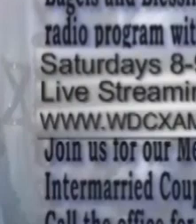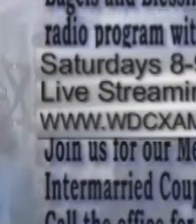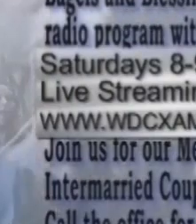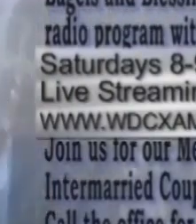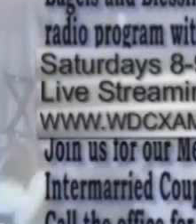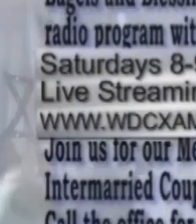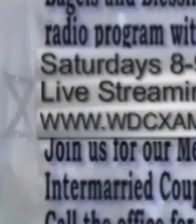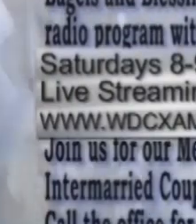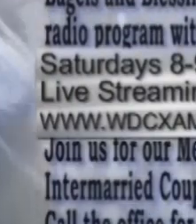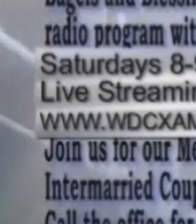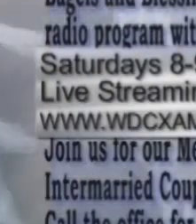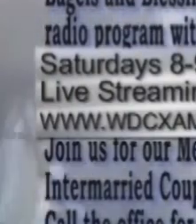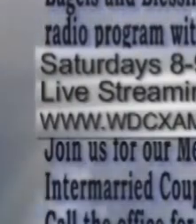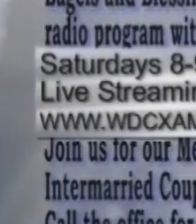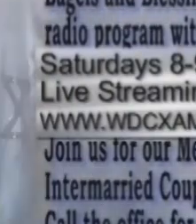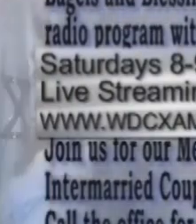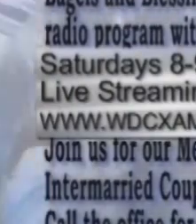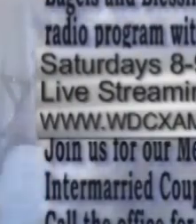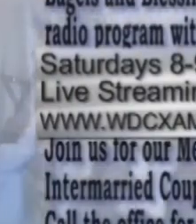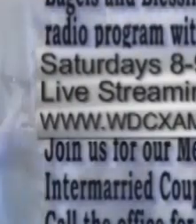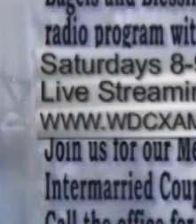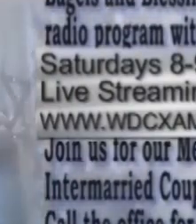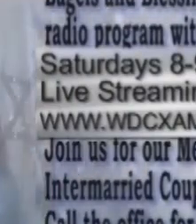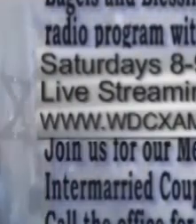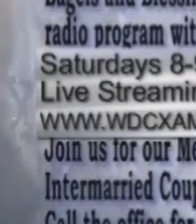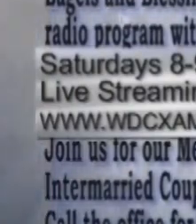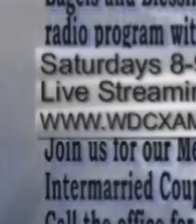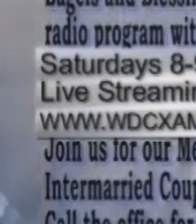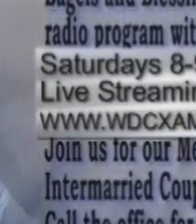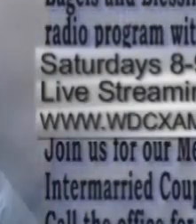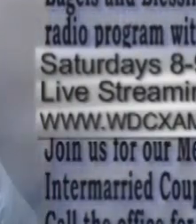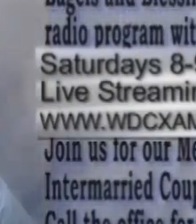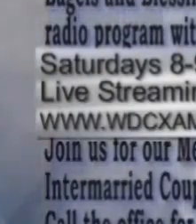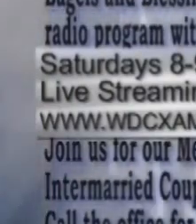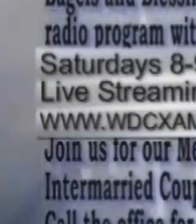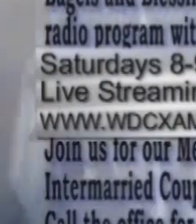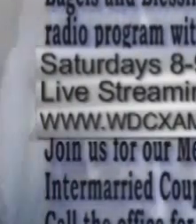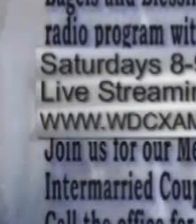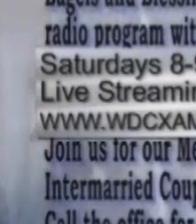Ethel Chadwick. You can also hear Bagels and Blessings by going to our website,